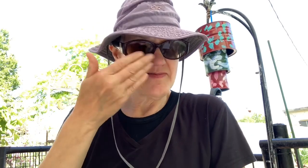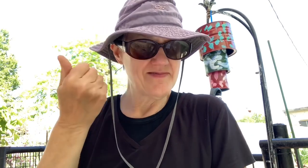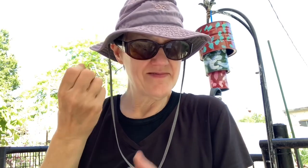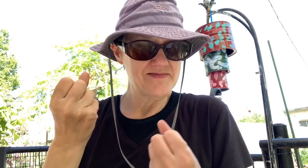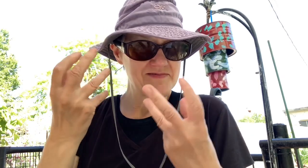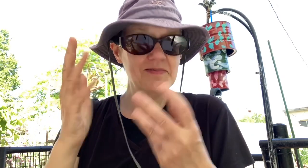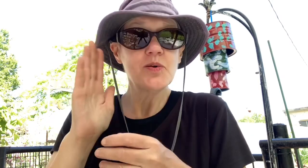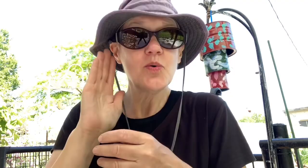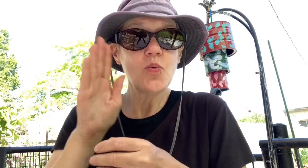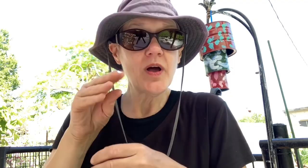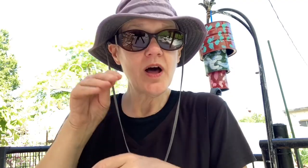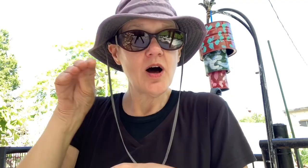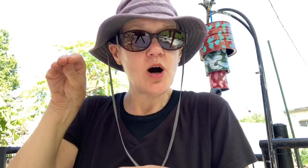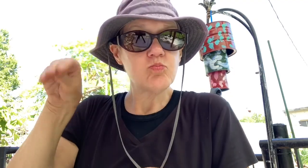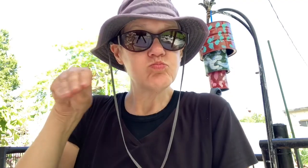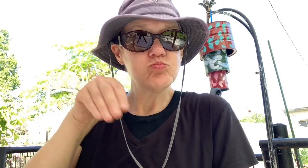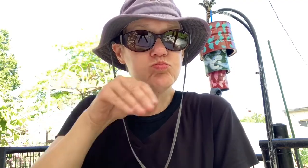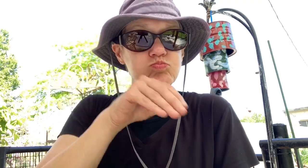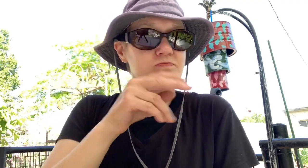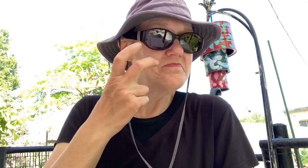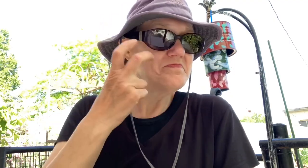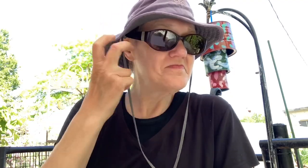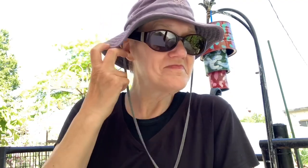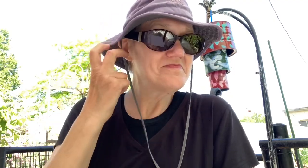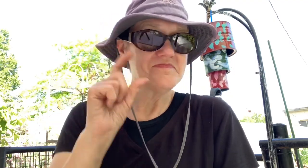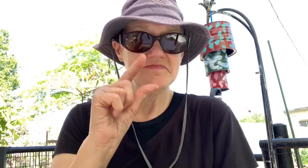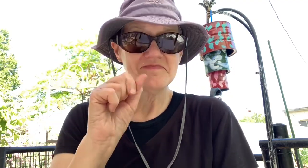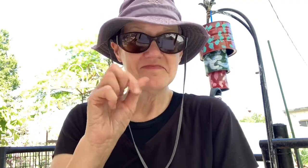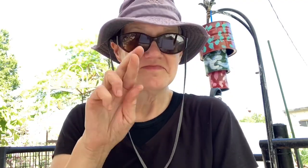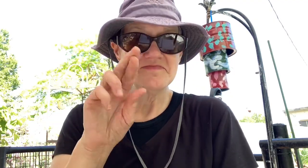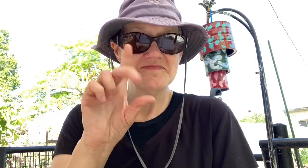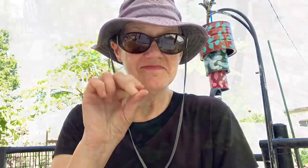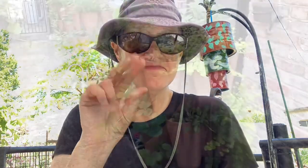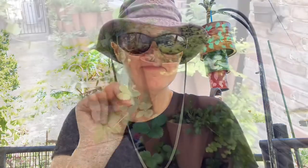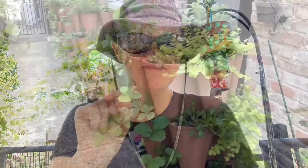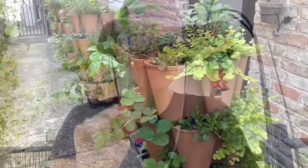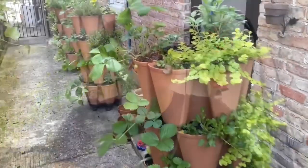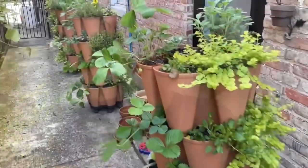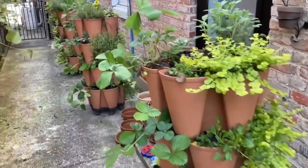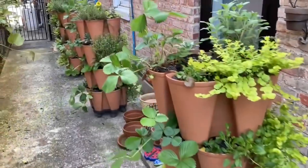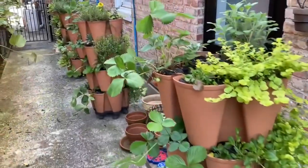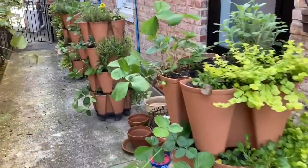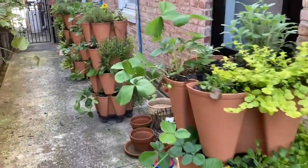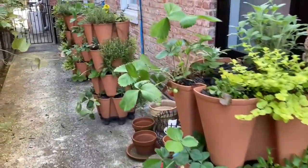And then I forget how many, but most of the rest of them are going to go into a memorial garden.